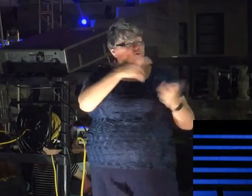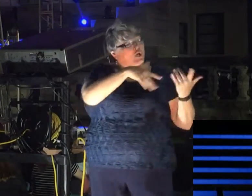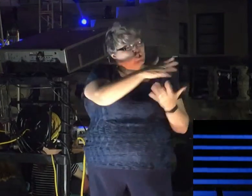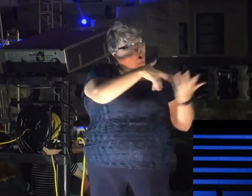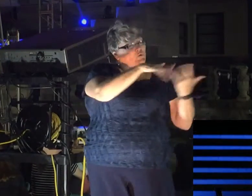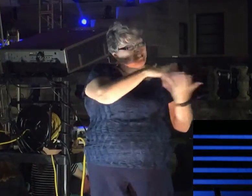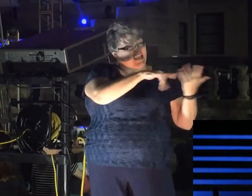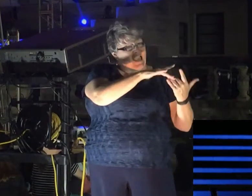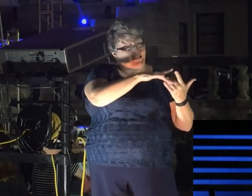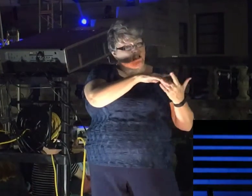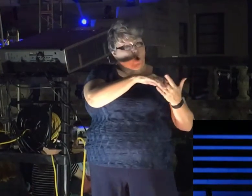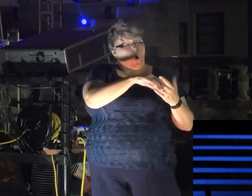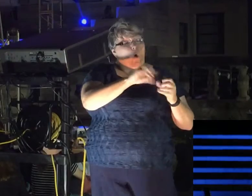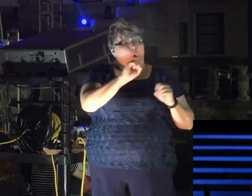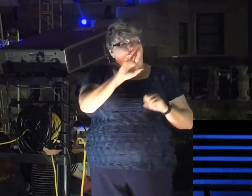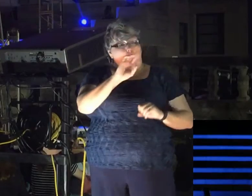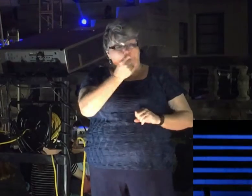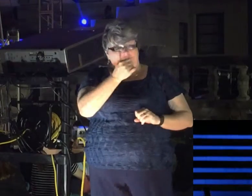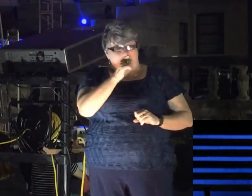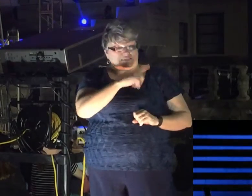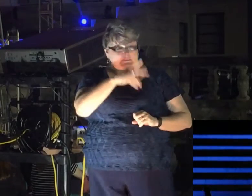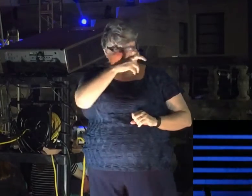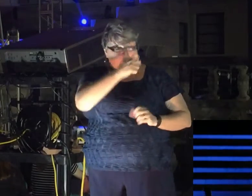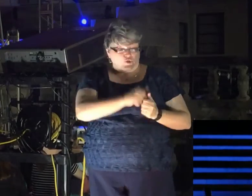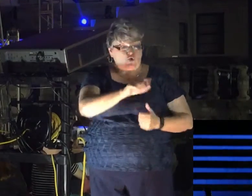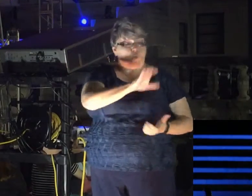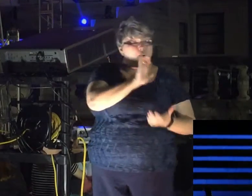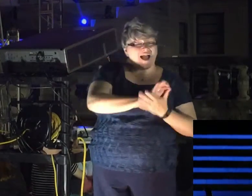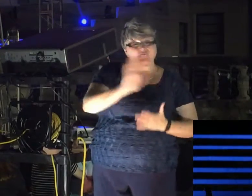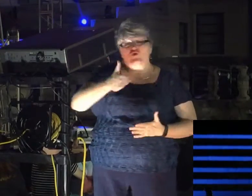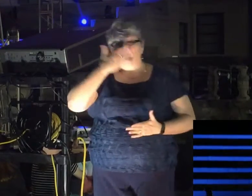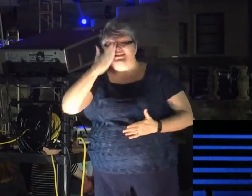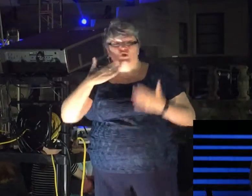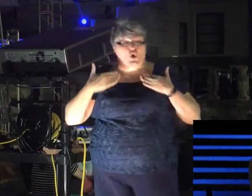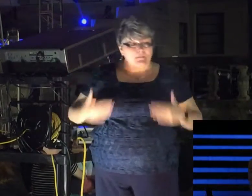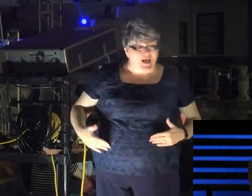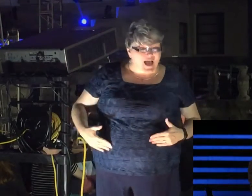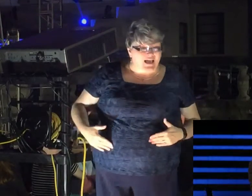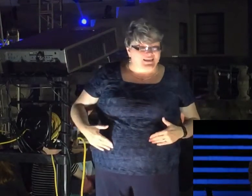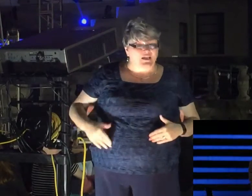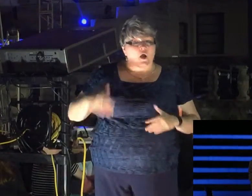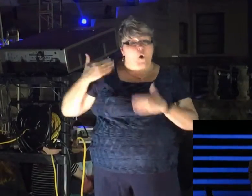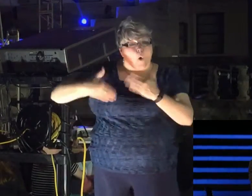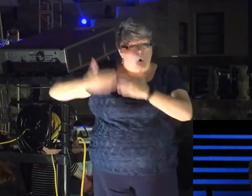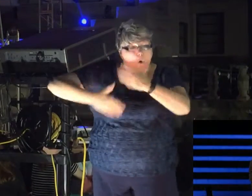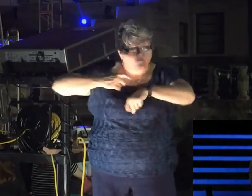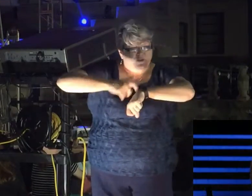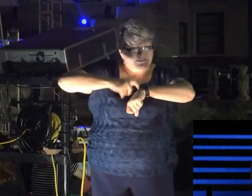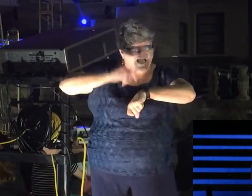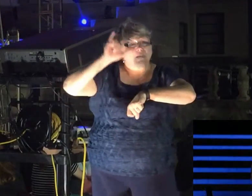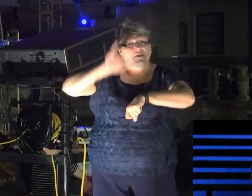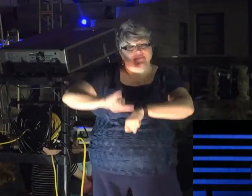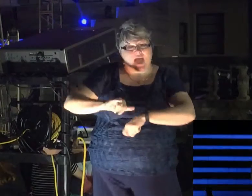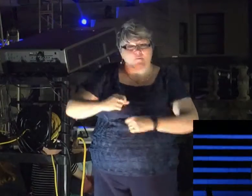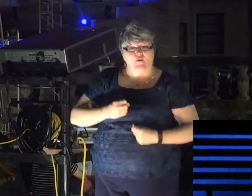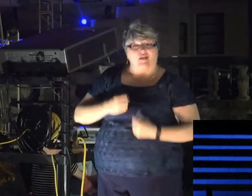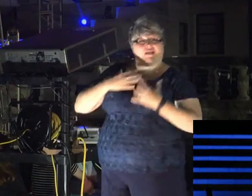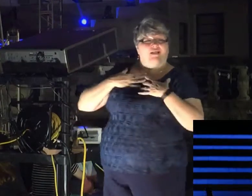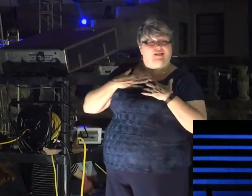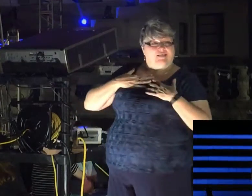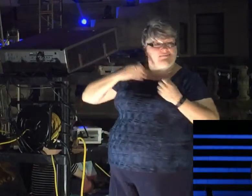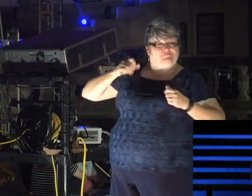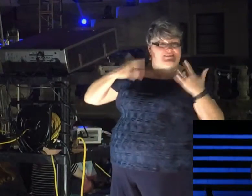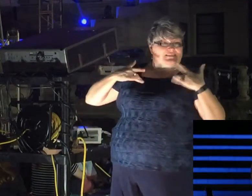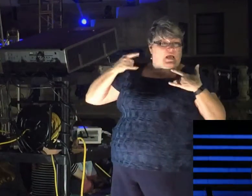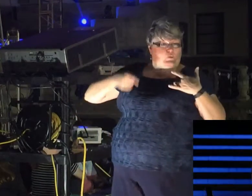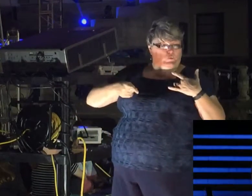She said, if you associate orgasm with your wife, with her scent and her body, over time, that's what will